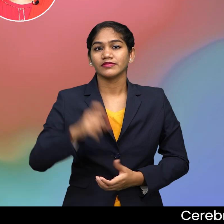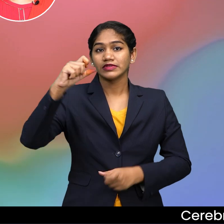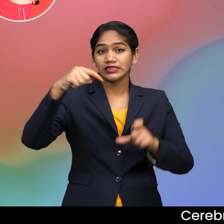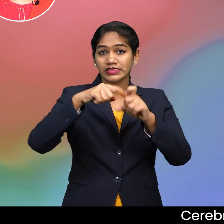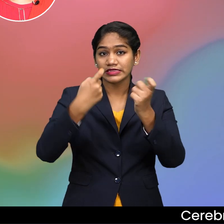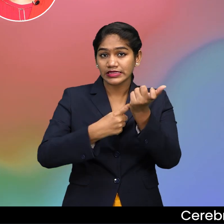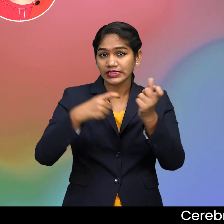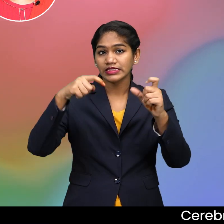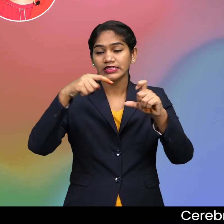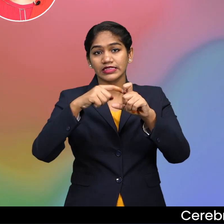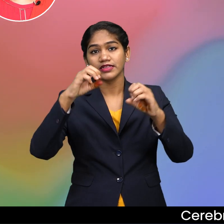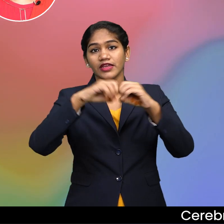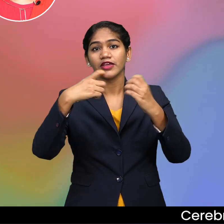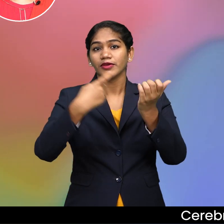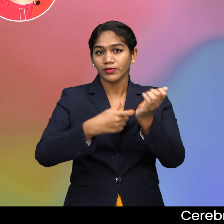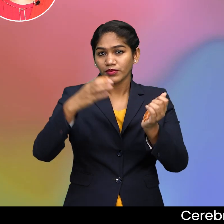cerebrospinal fluid.